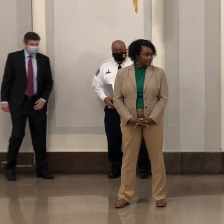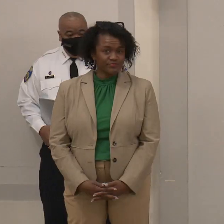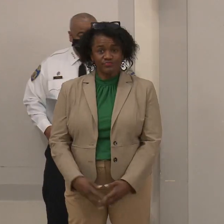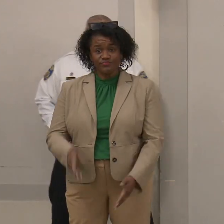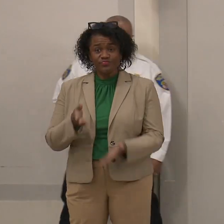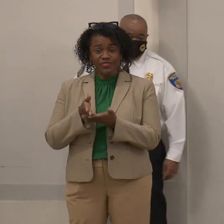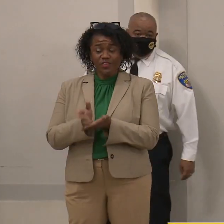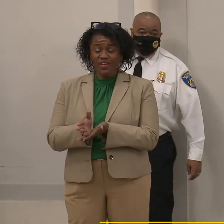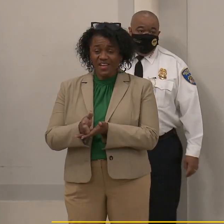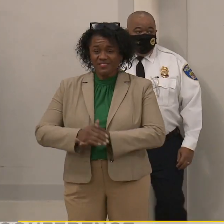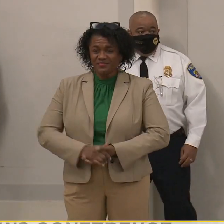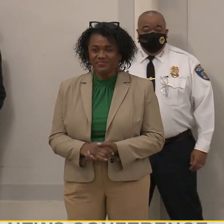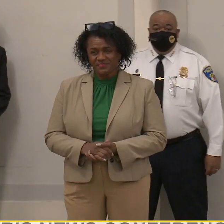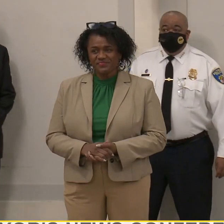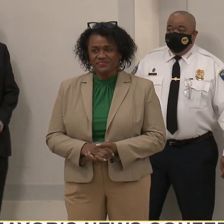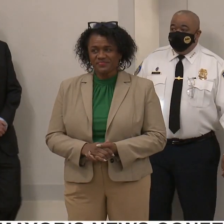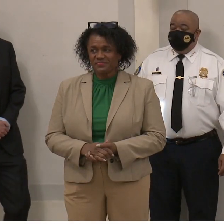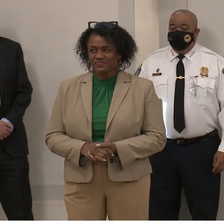All right.